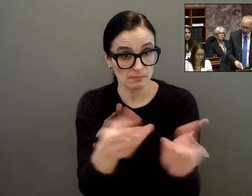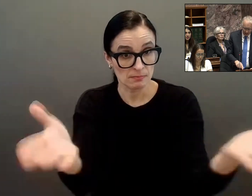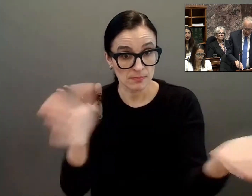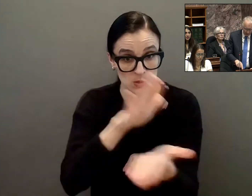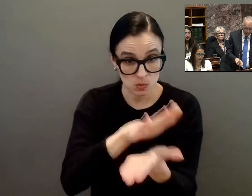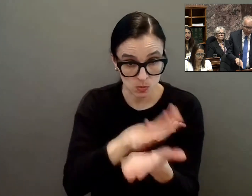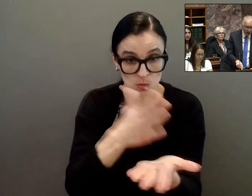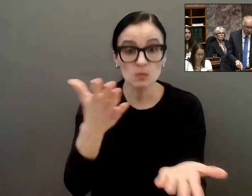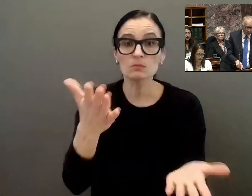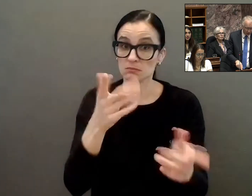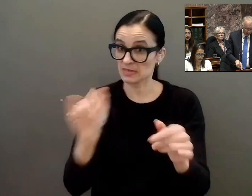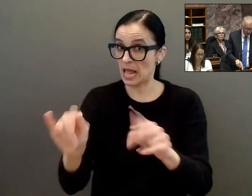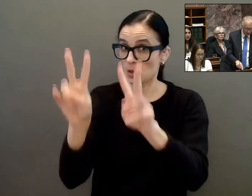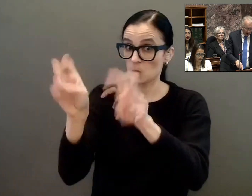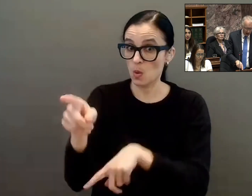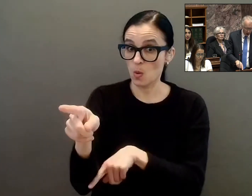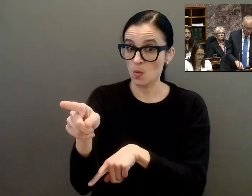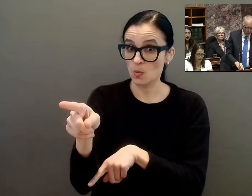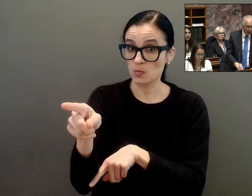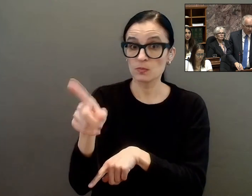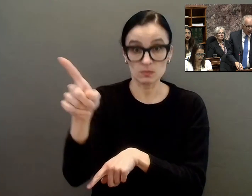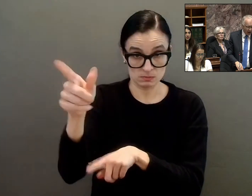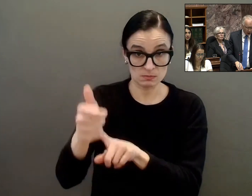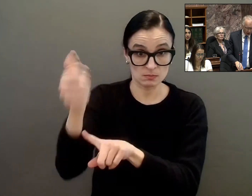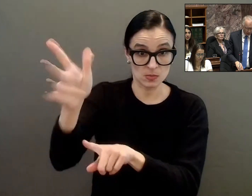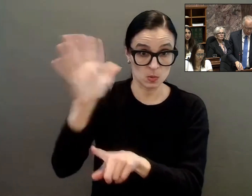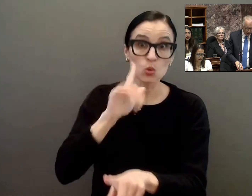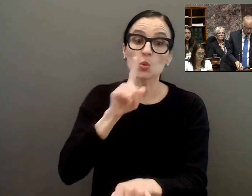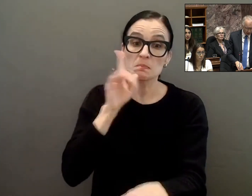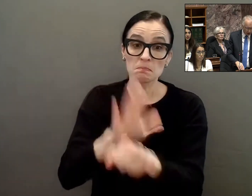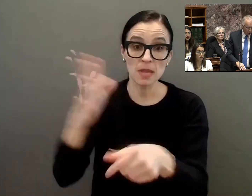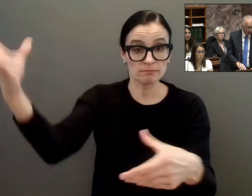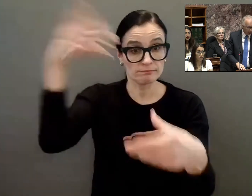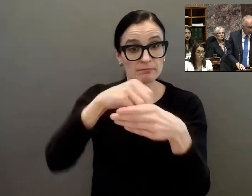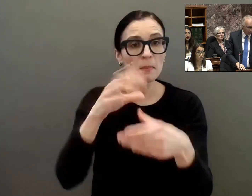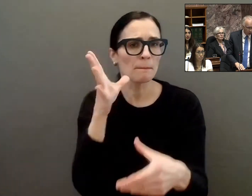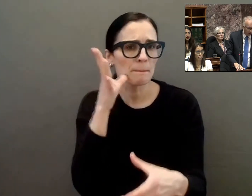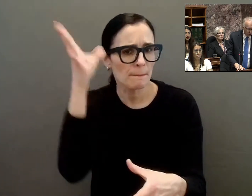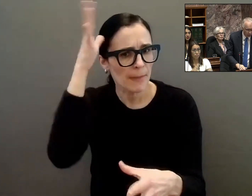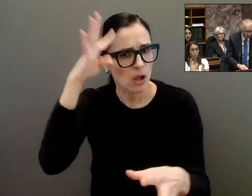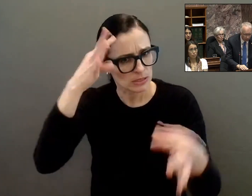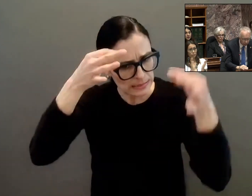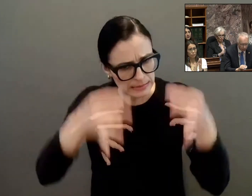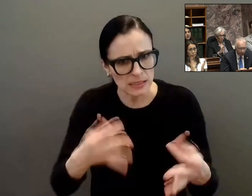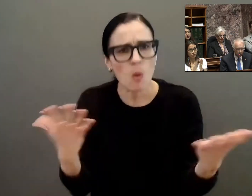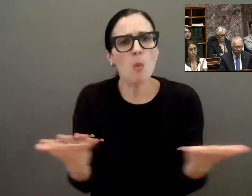today to having parents decide what is age-appropriate material in our schools?